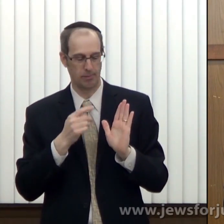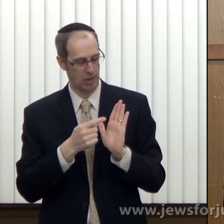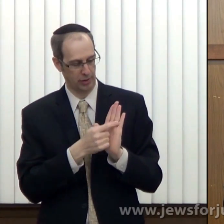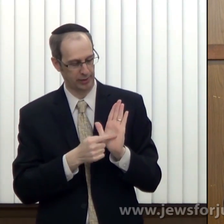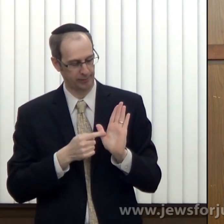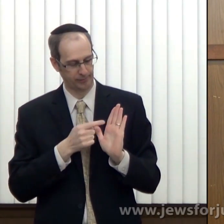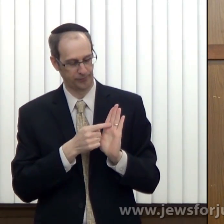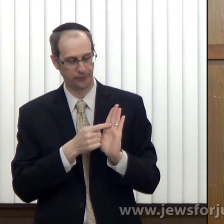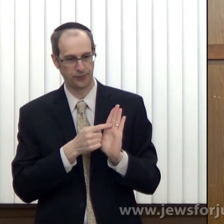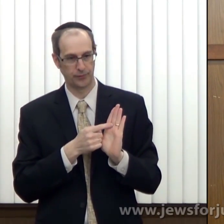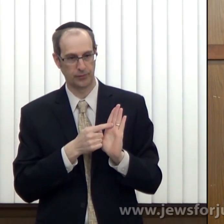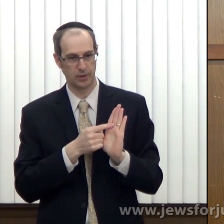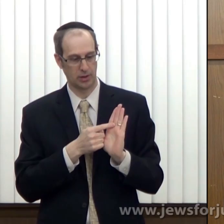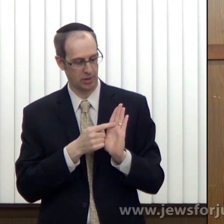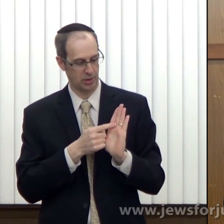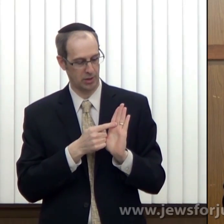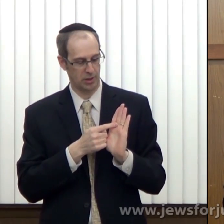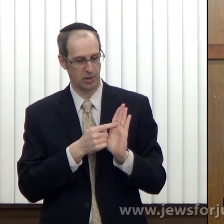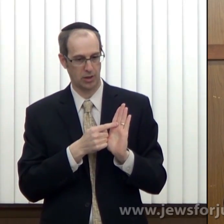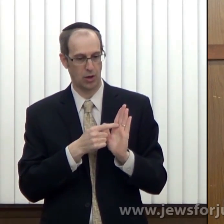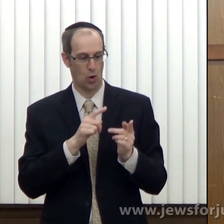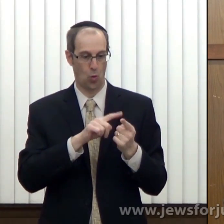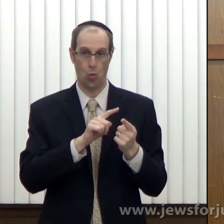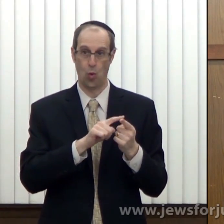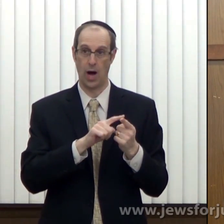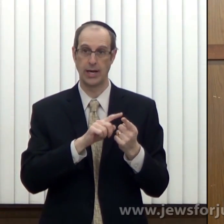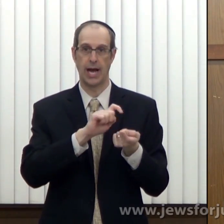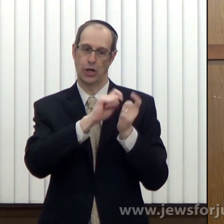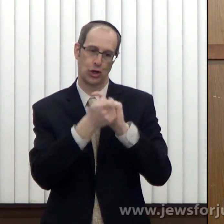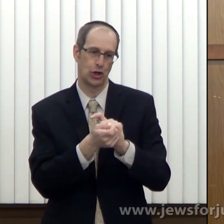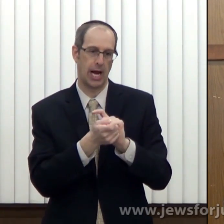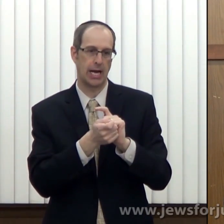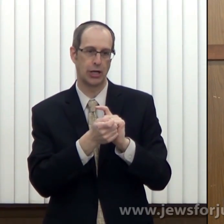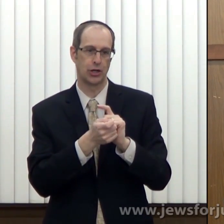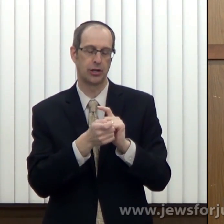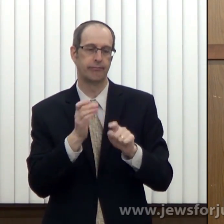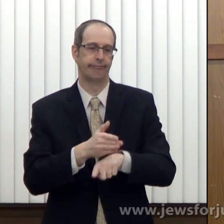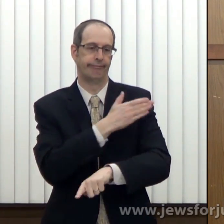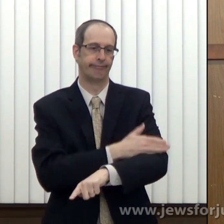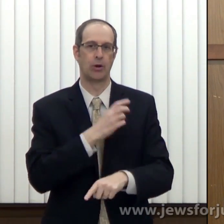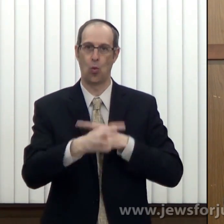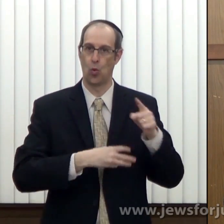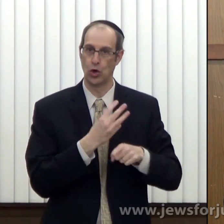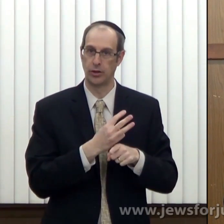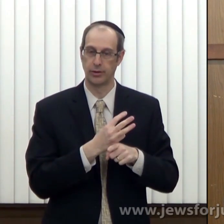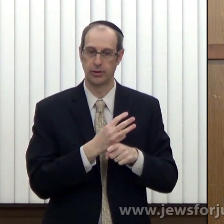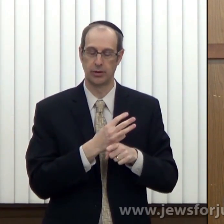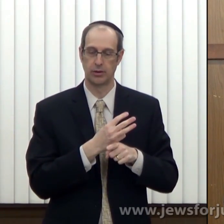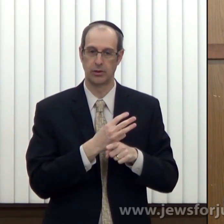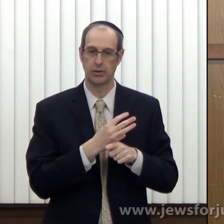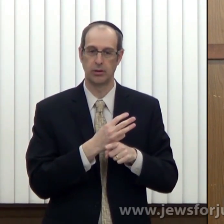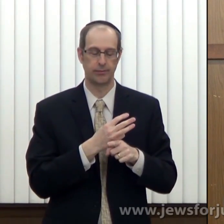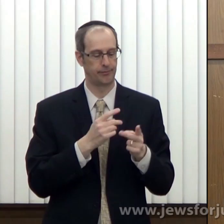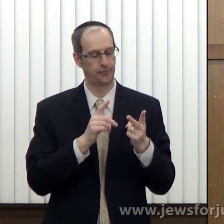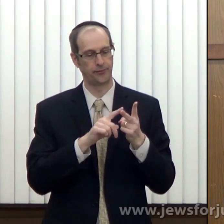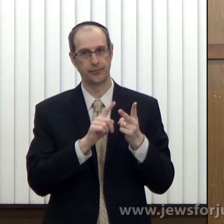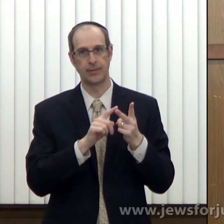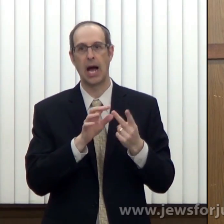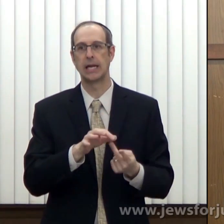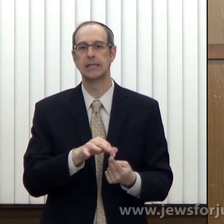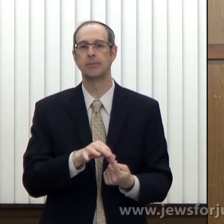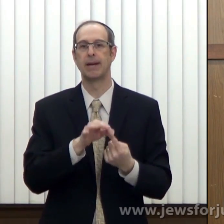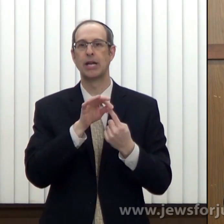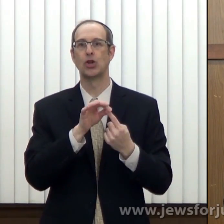not only a transformed utopian world, they speak about a special